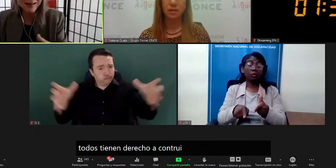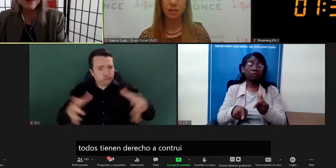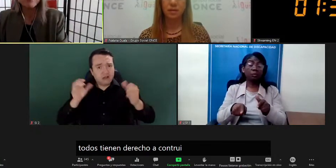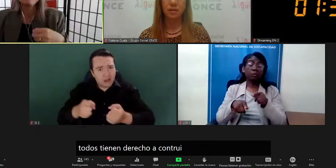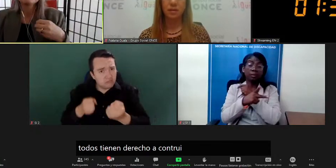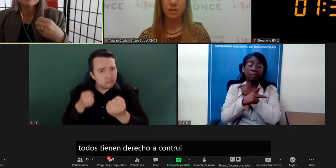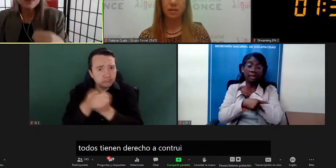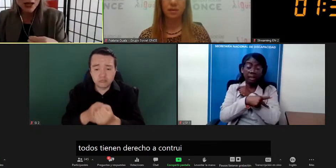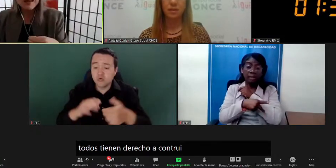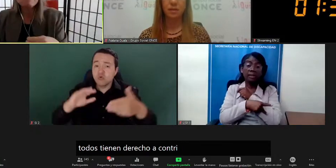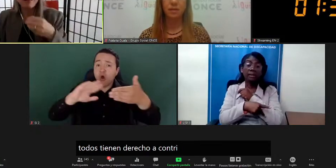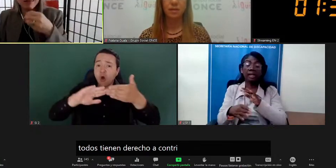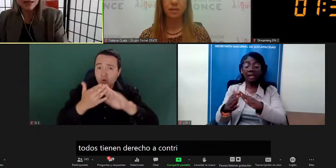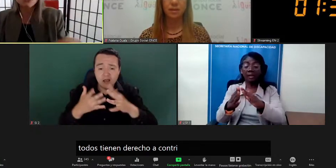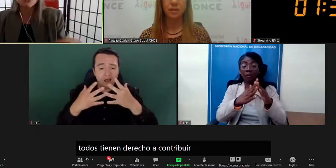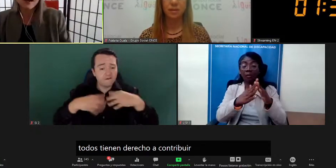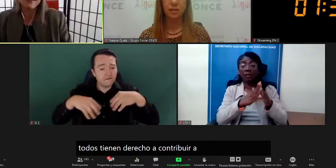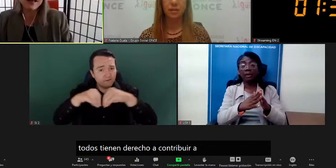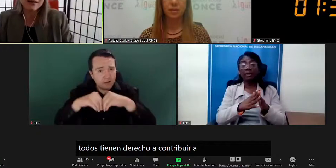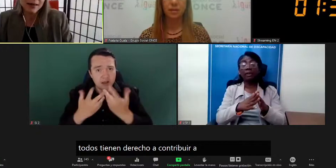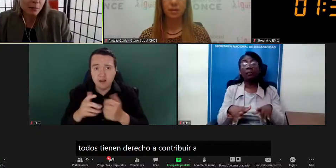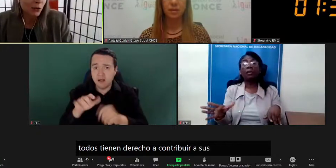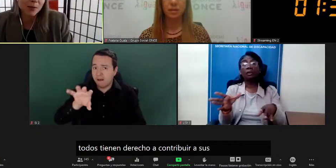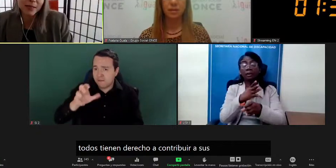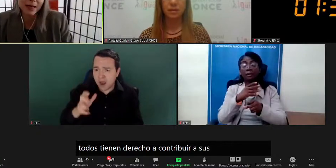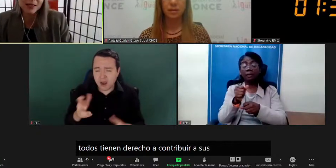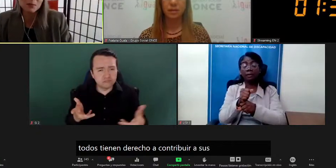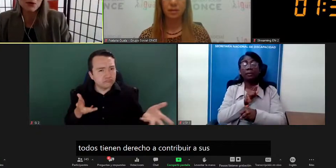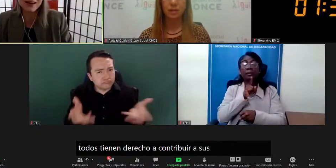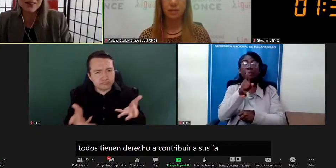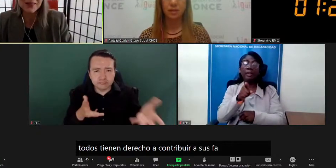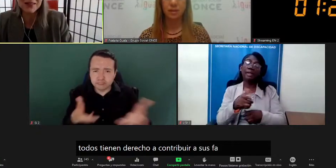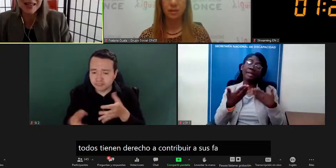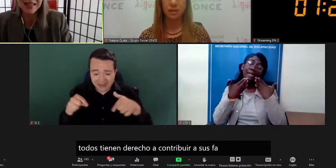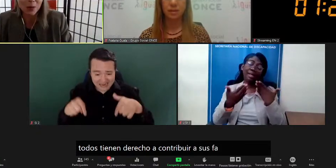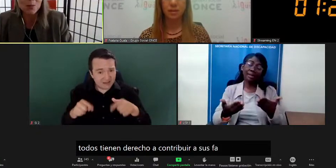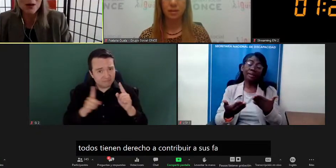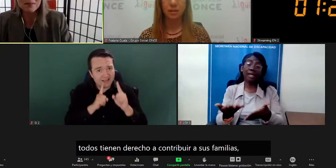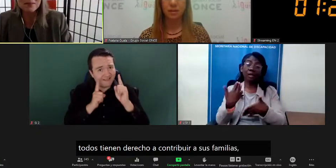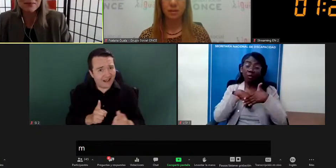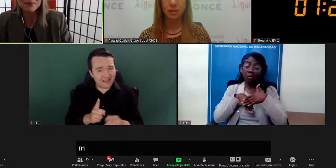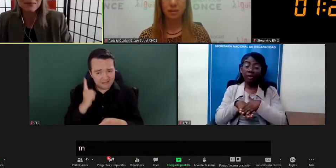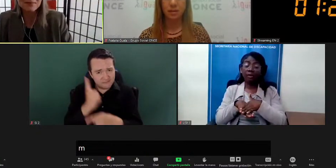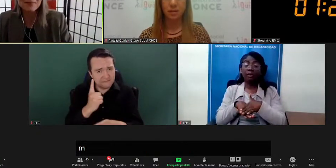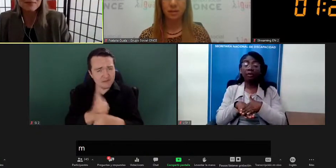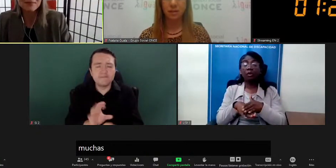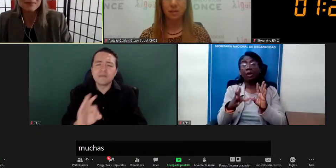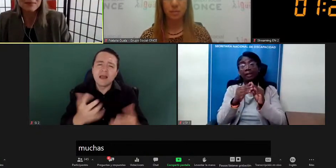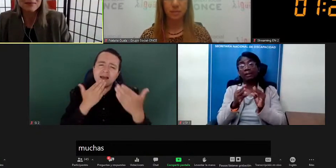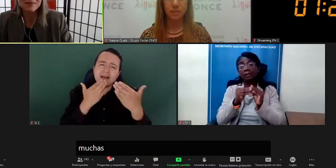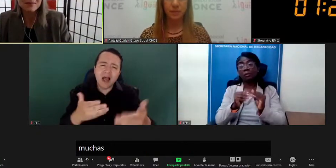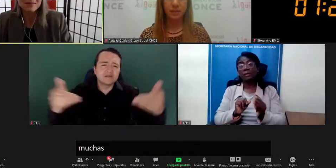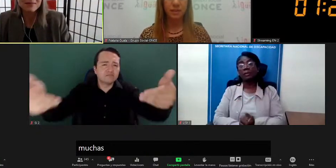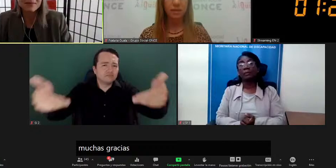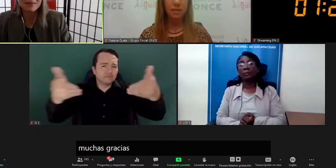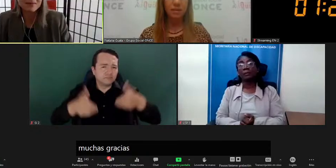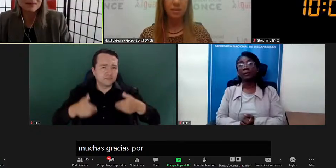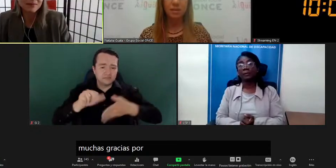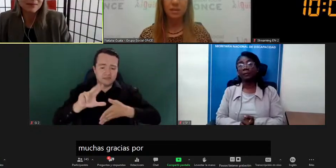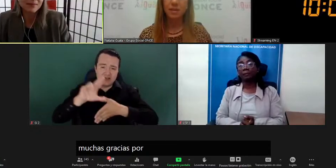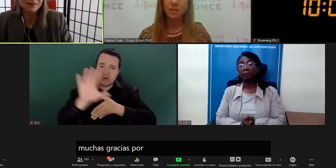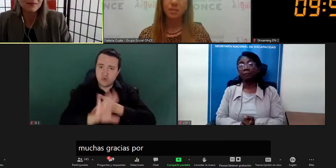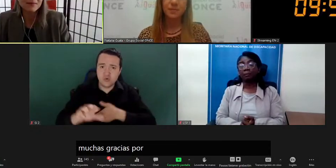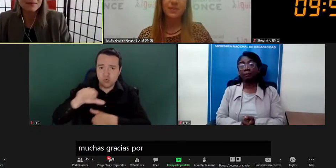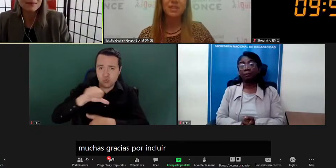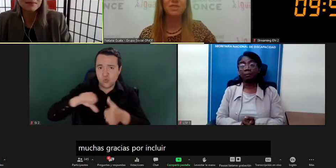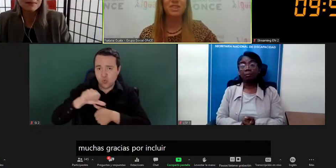communities and families that's how we feel this we're here to make this a reality and thank you very much for including us in this summit